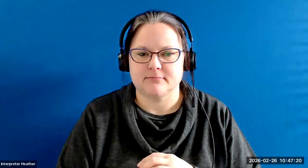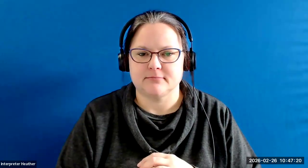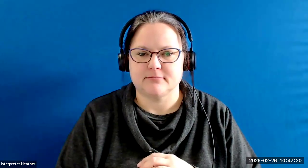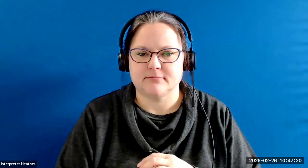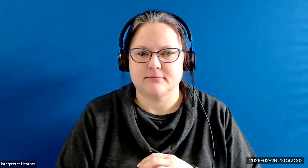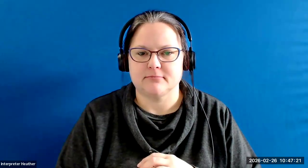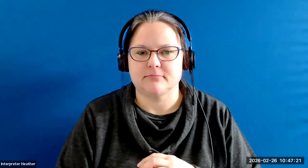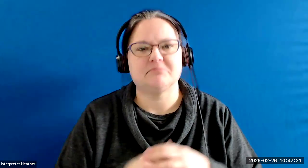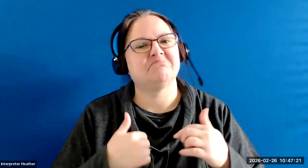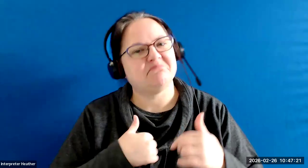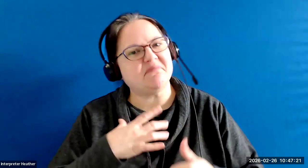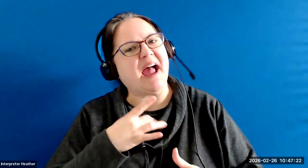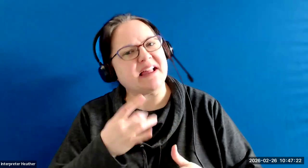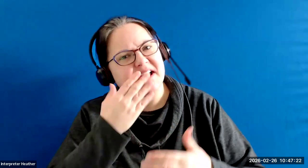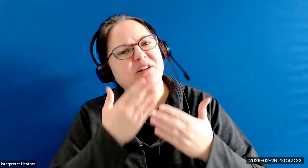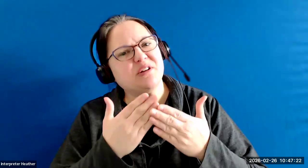I like a good group chat.